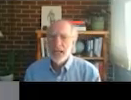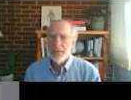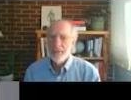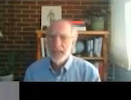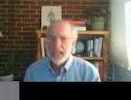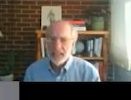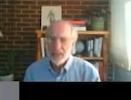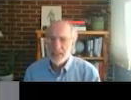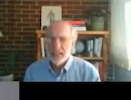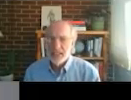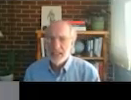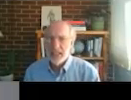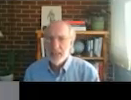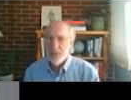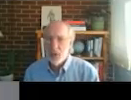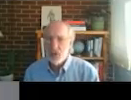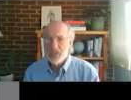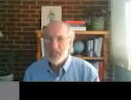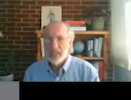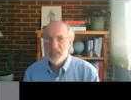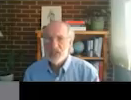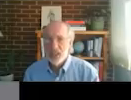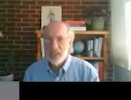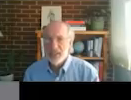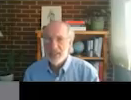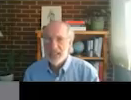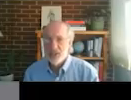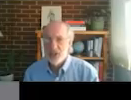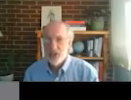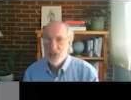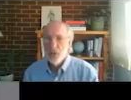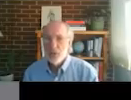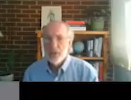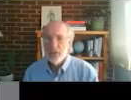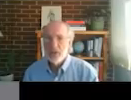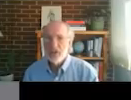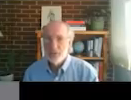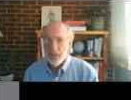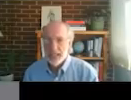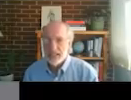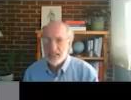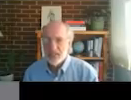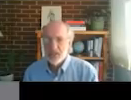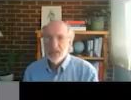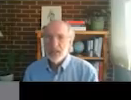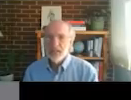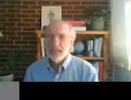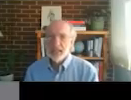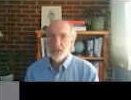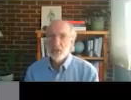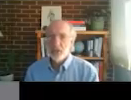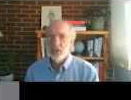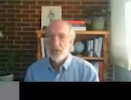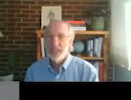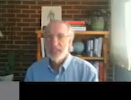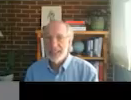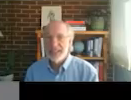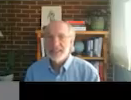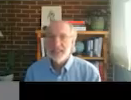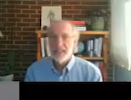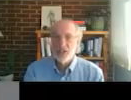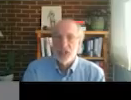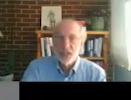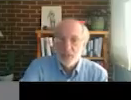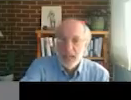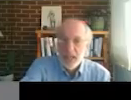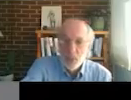So, as I was saying, most of the signs taught in this session will be used as mands. They are going to be